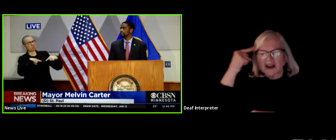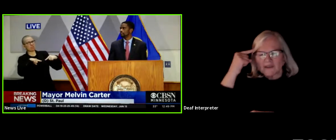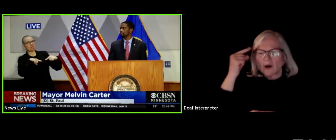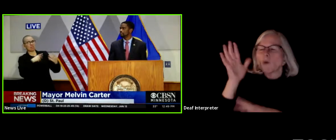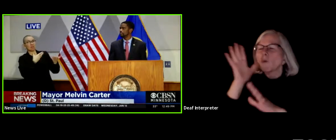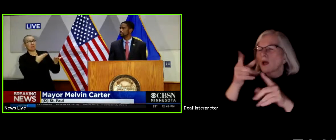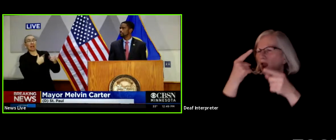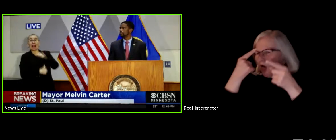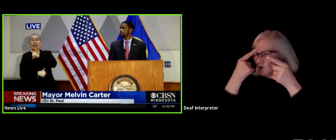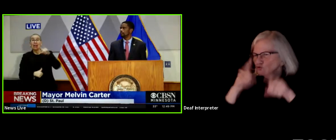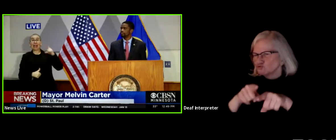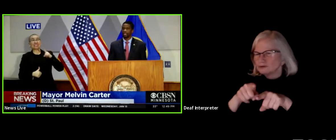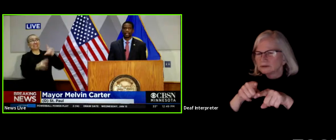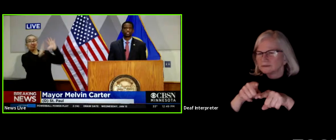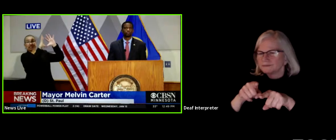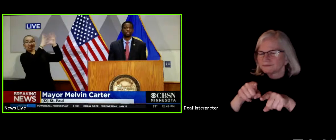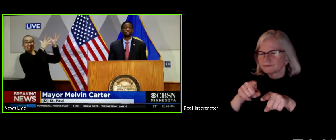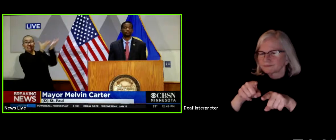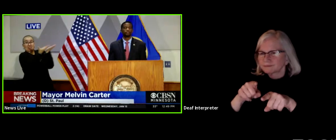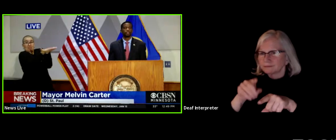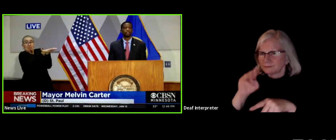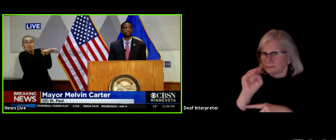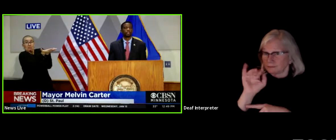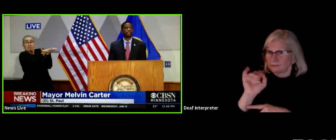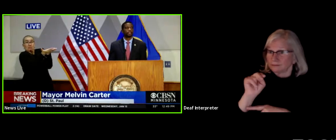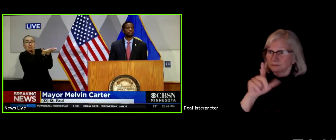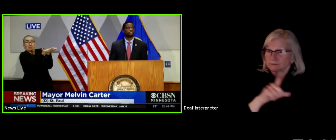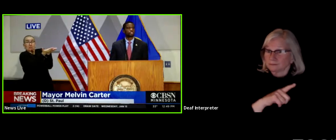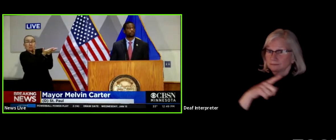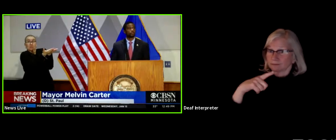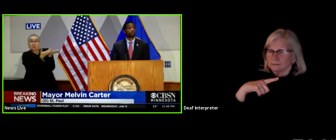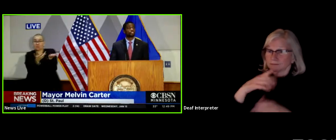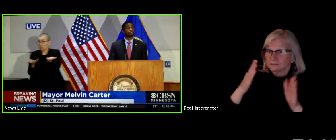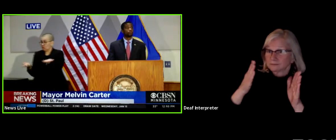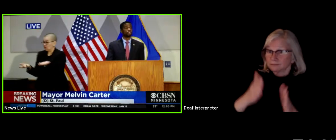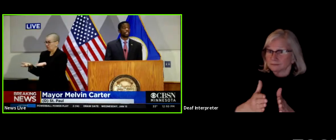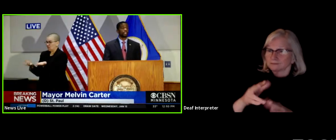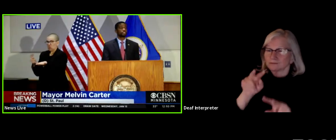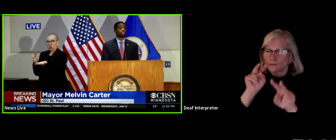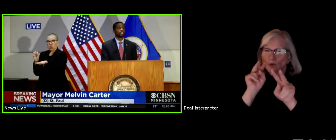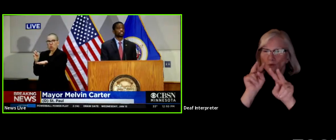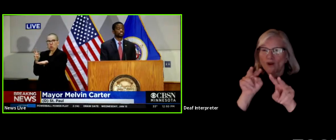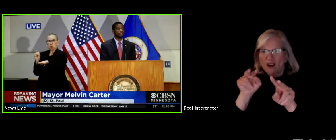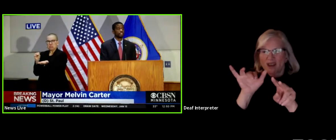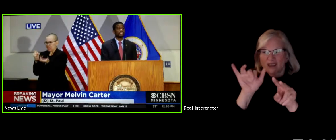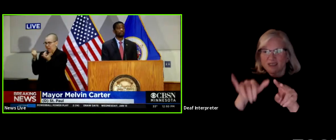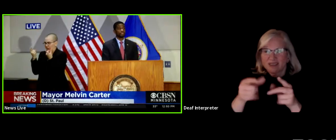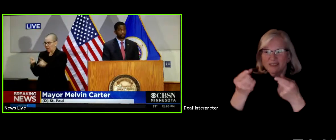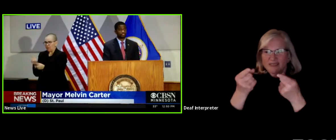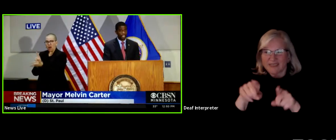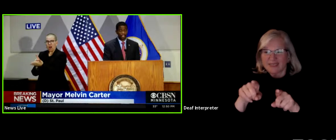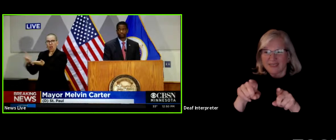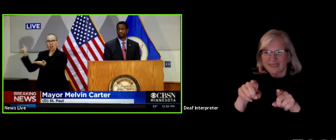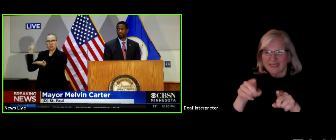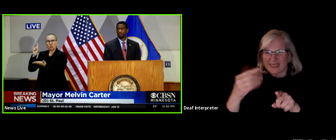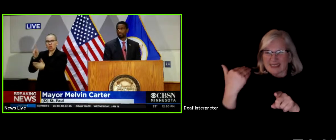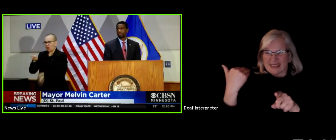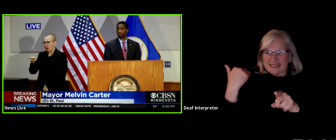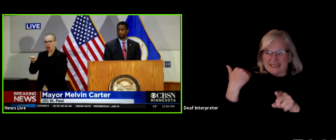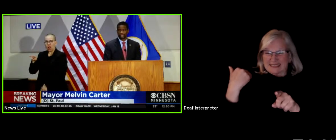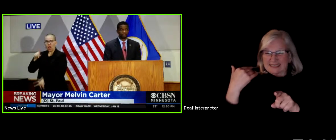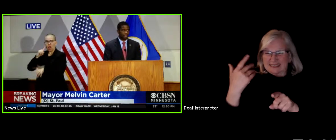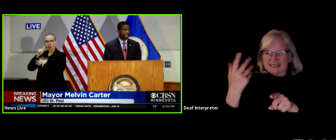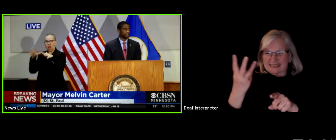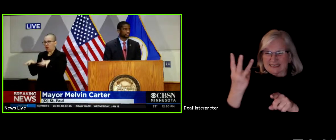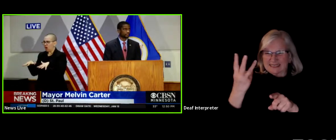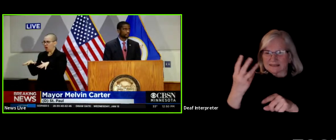look at the events of the last week and determine what changes are necessary to keep them safe